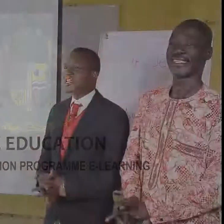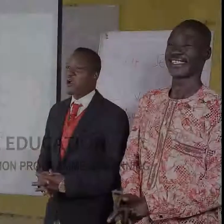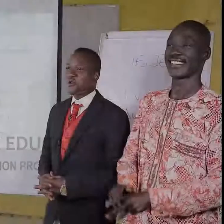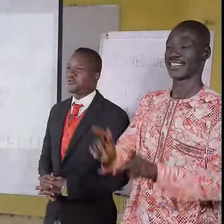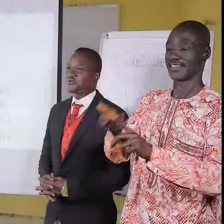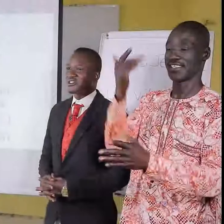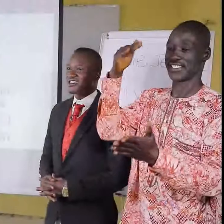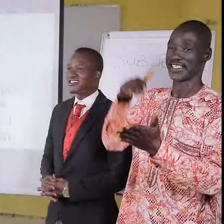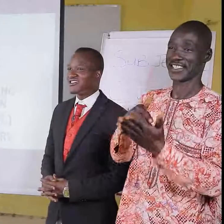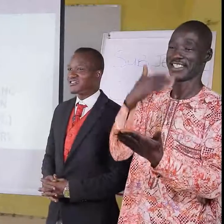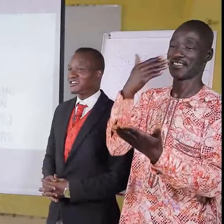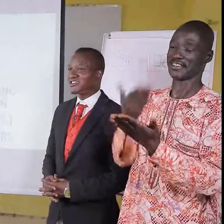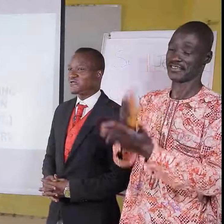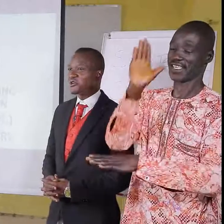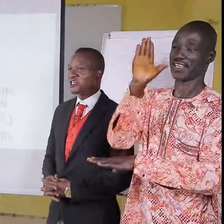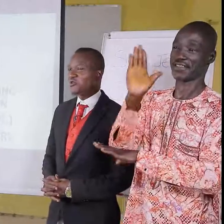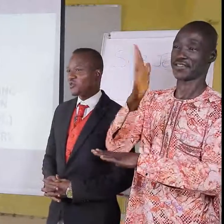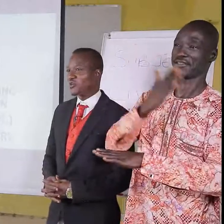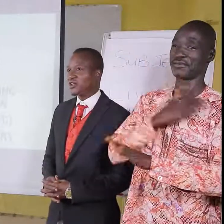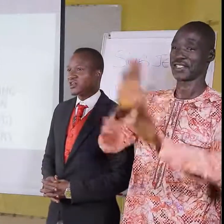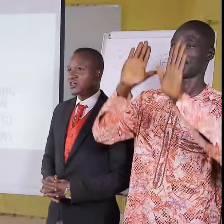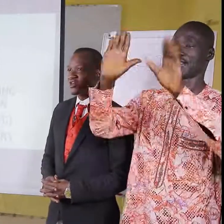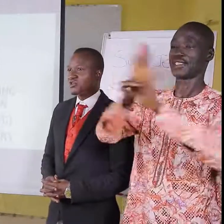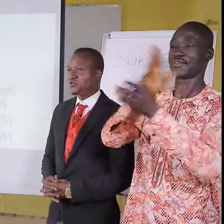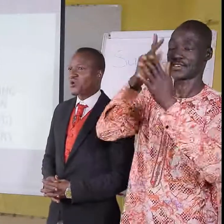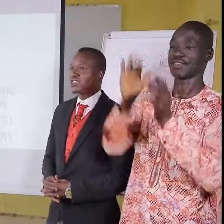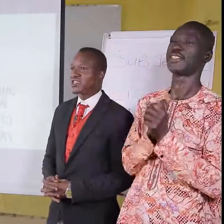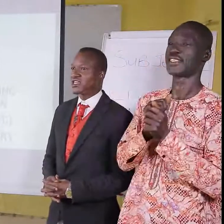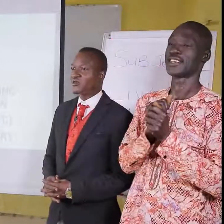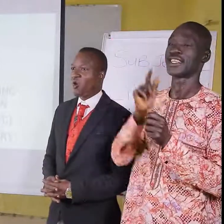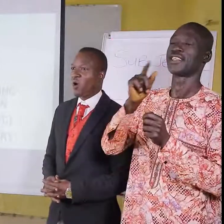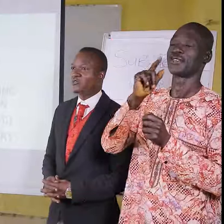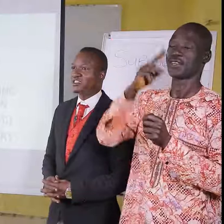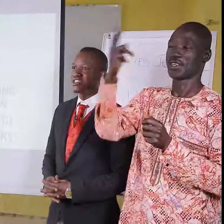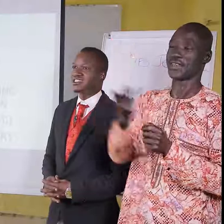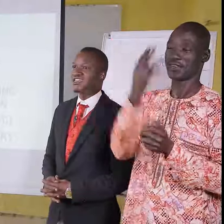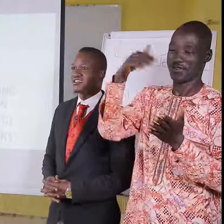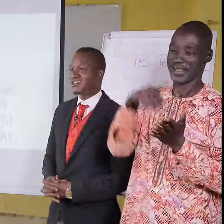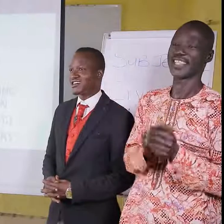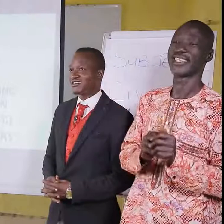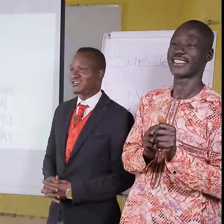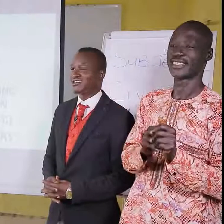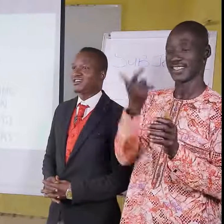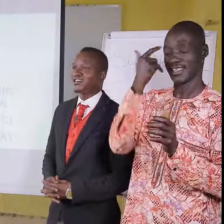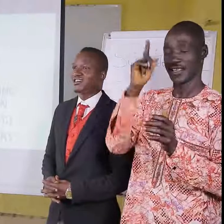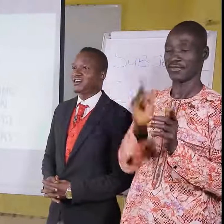Good day, my wonderful students, listeners, and viewers at home. You are once again welcome to today's e-learning